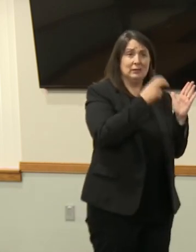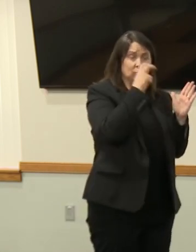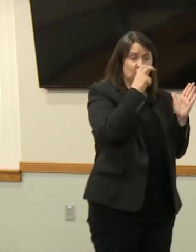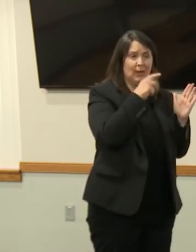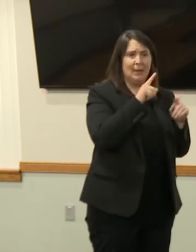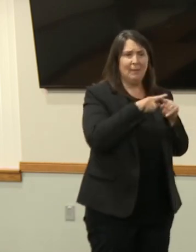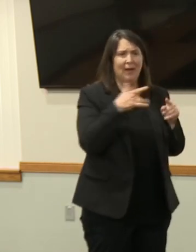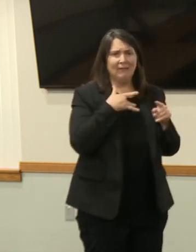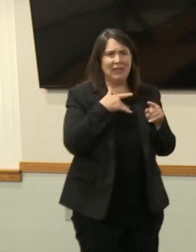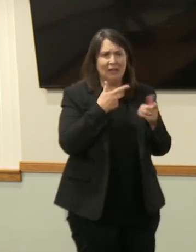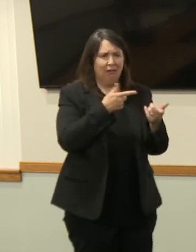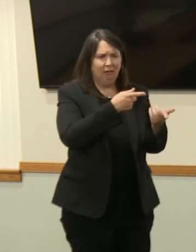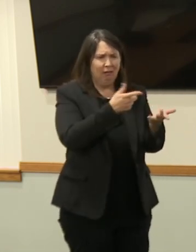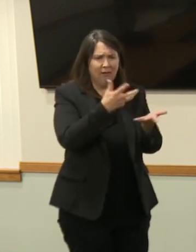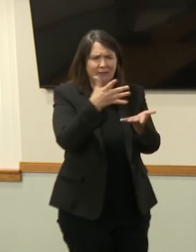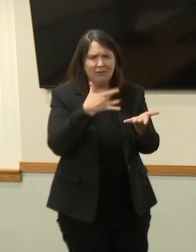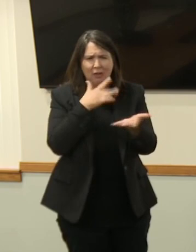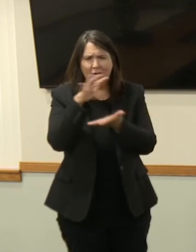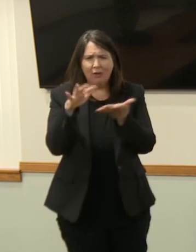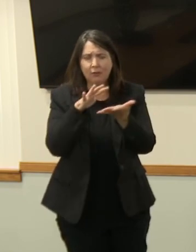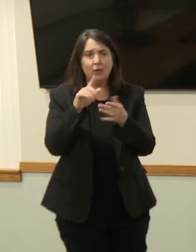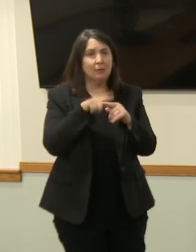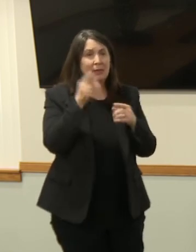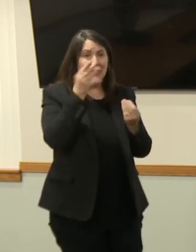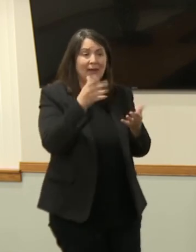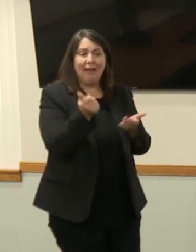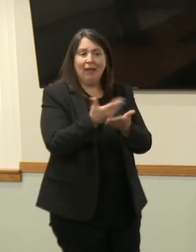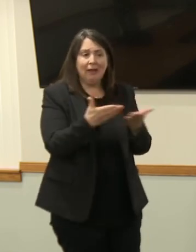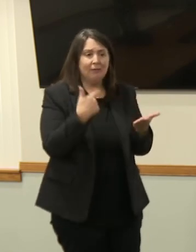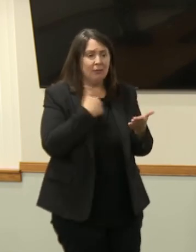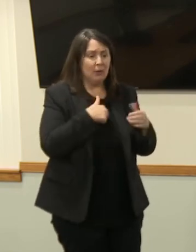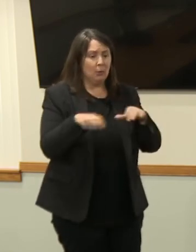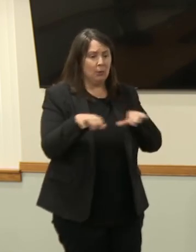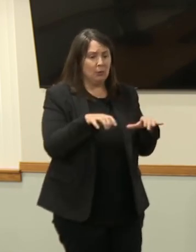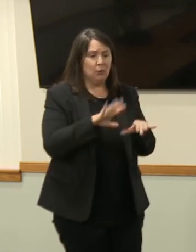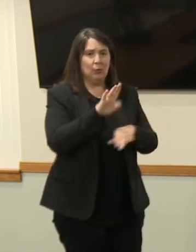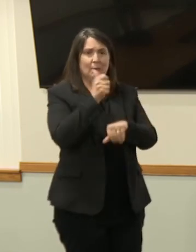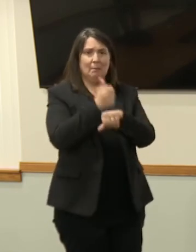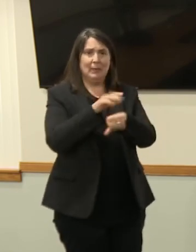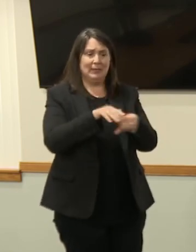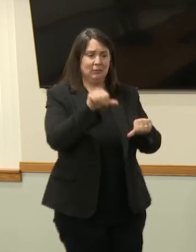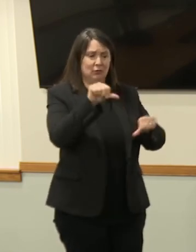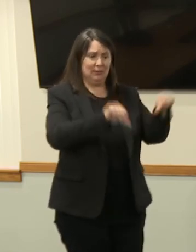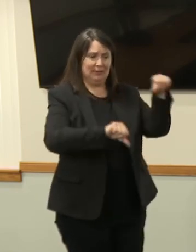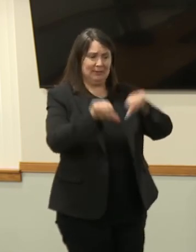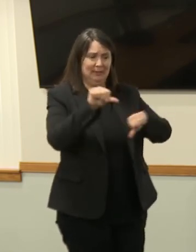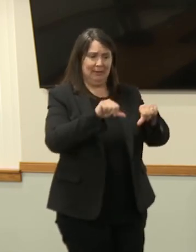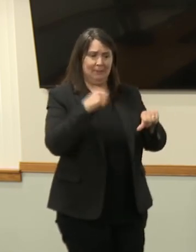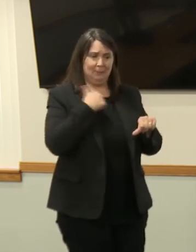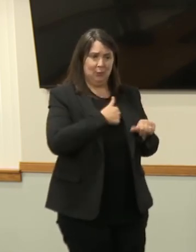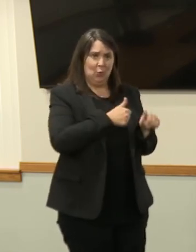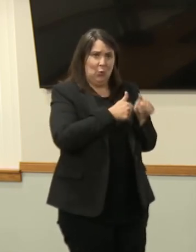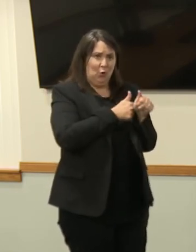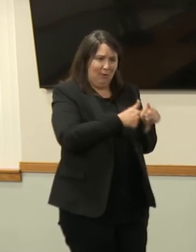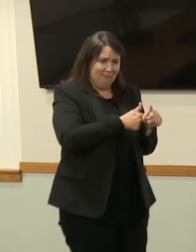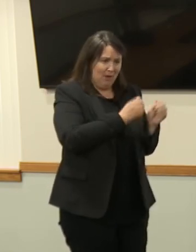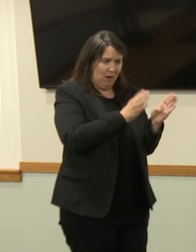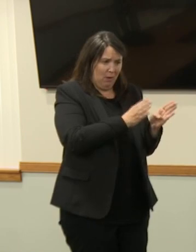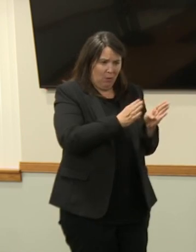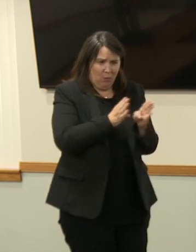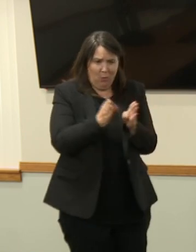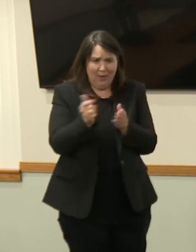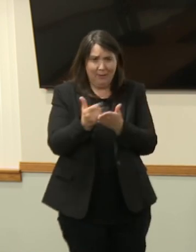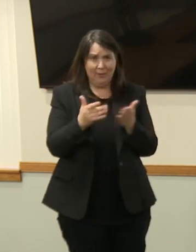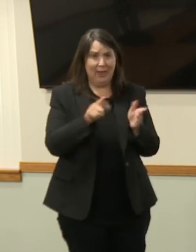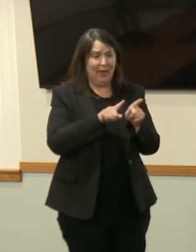doing is based on science. Science does not happen overnight, and it's not done in a vacuum. It's a systematic approach. And so as time progresses,